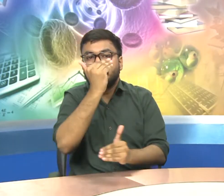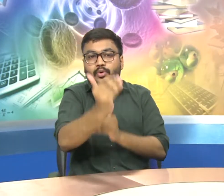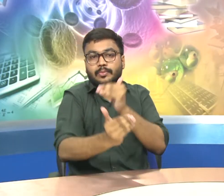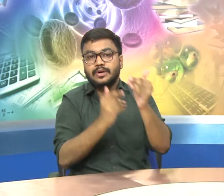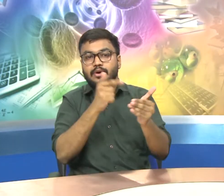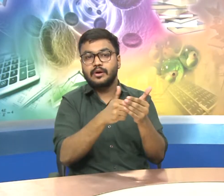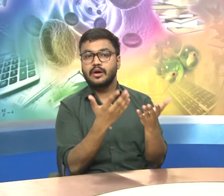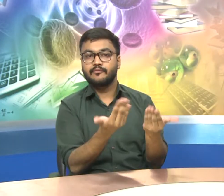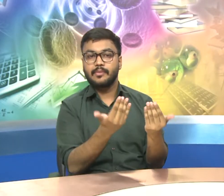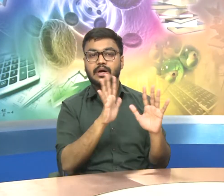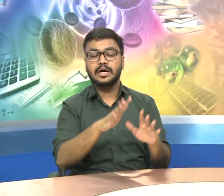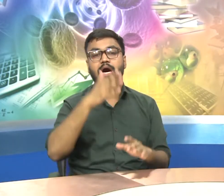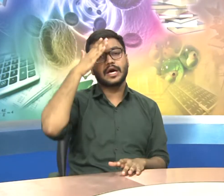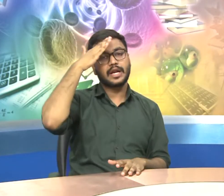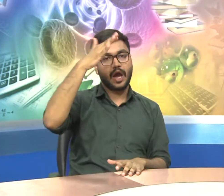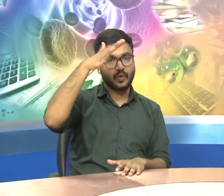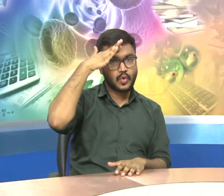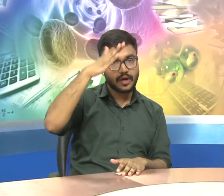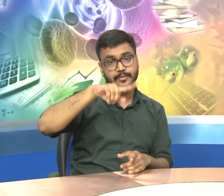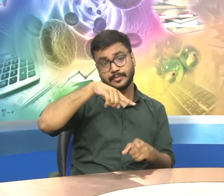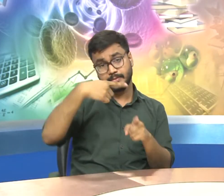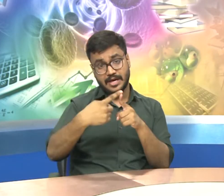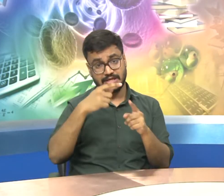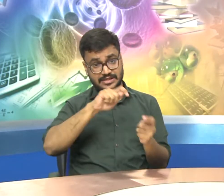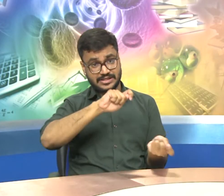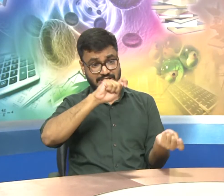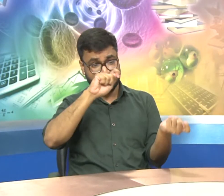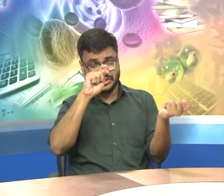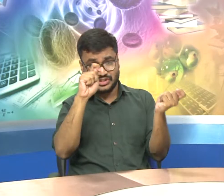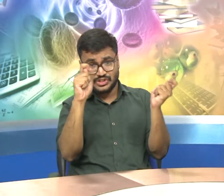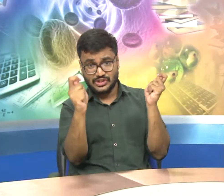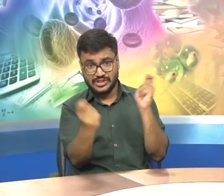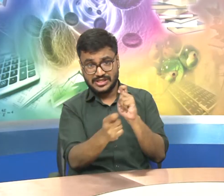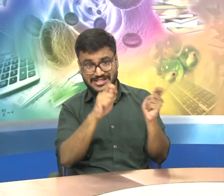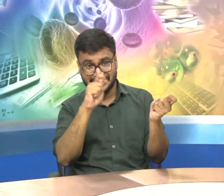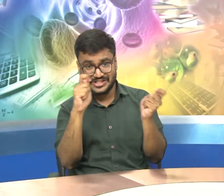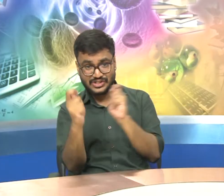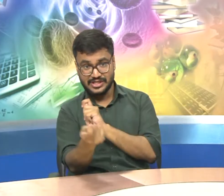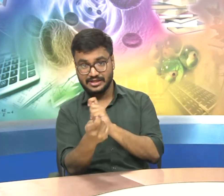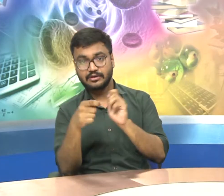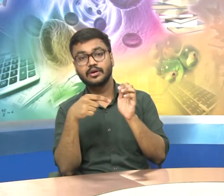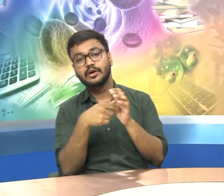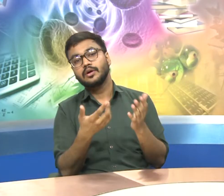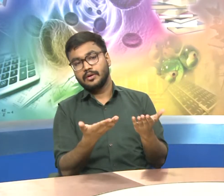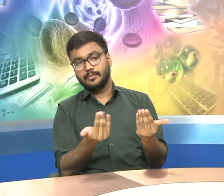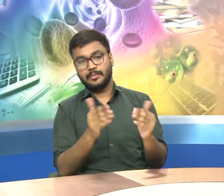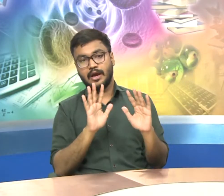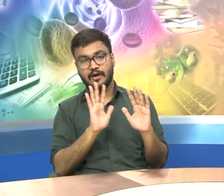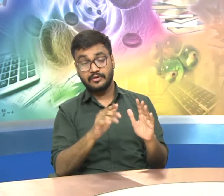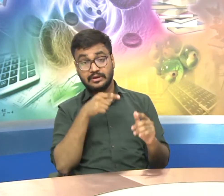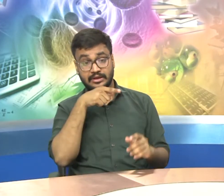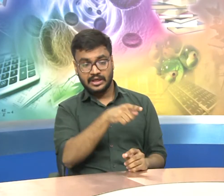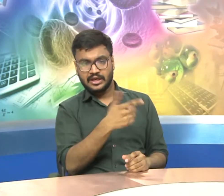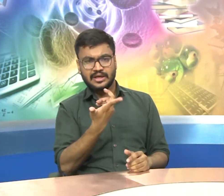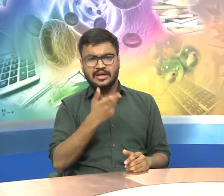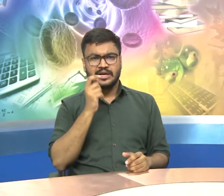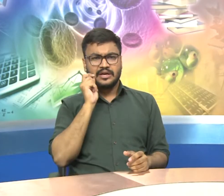He said that all living organisms evolved from common ancestors